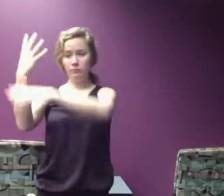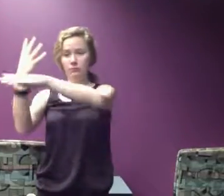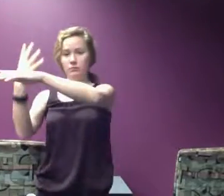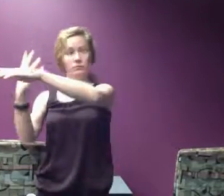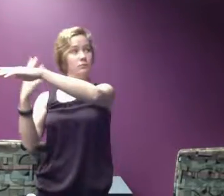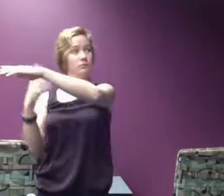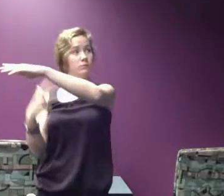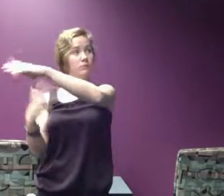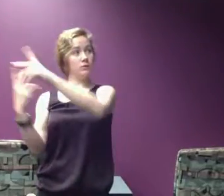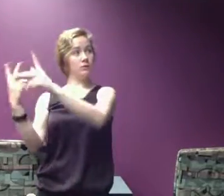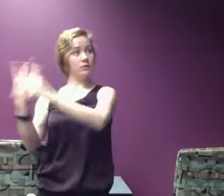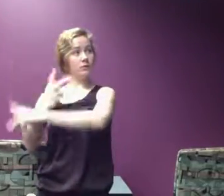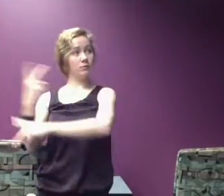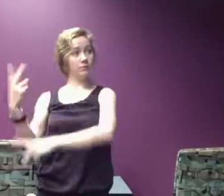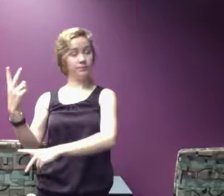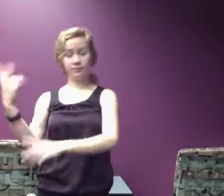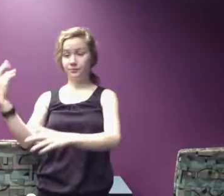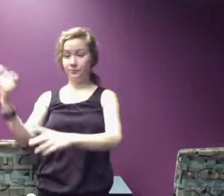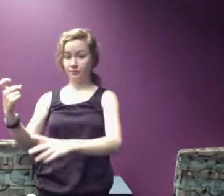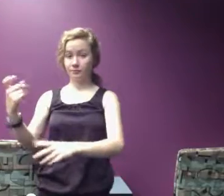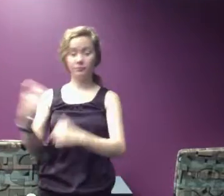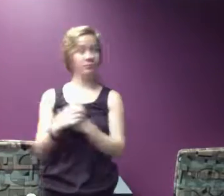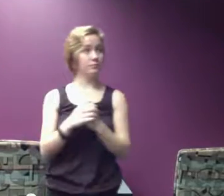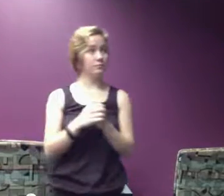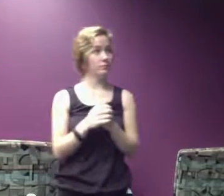So 4 times